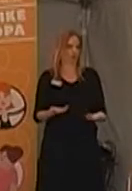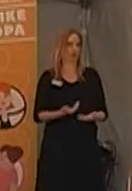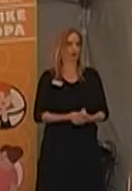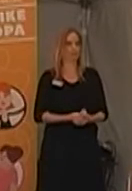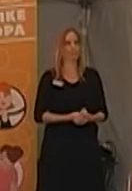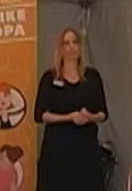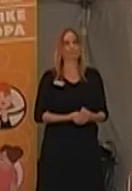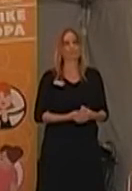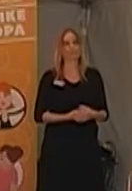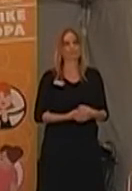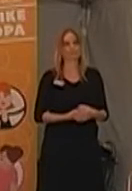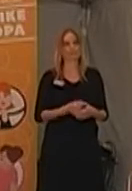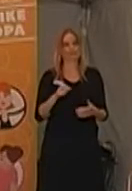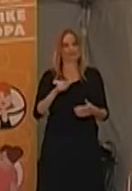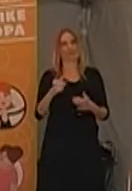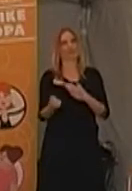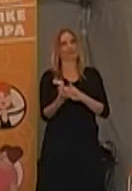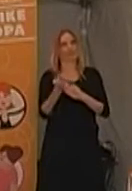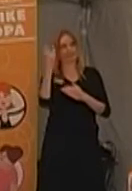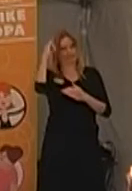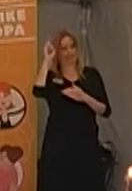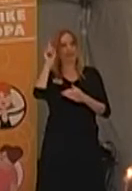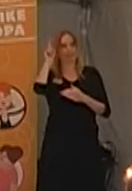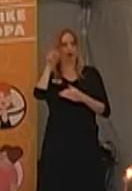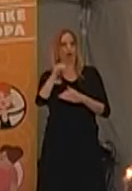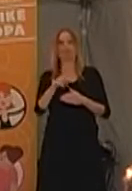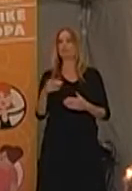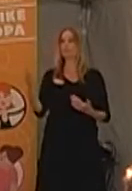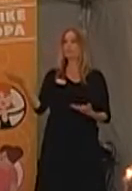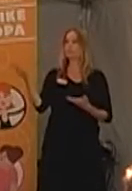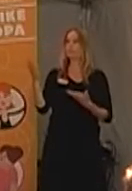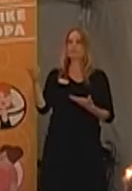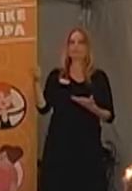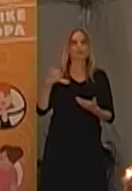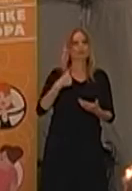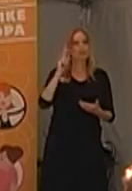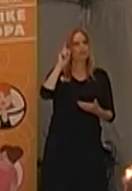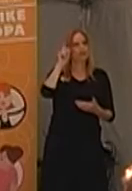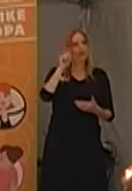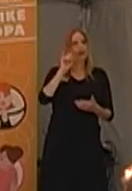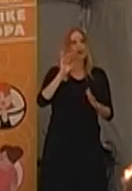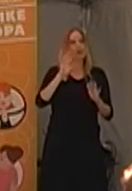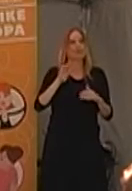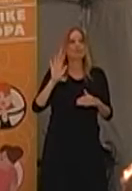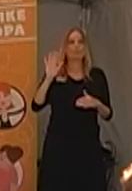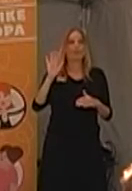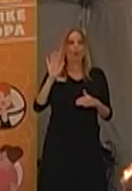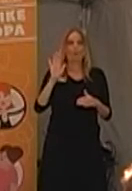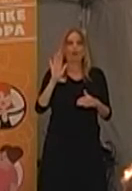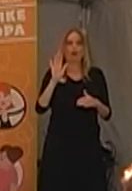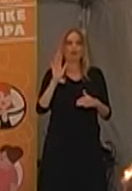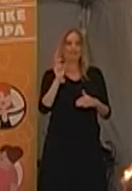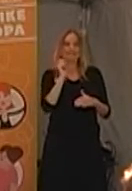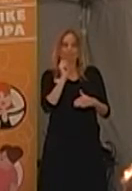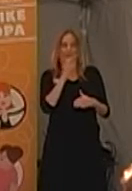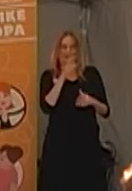as the welfare state. Now you are, I guess we can now move closer to your field of